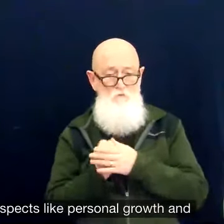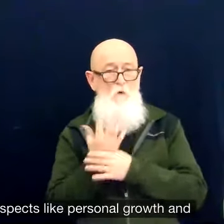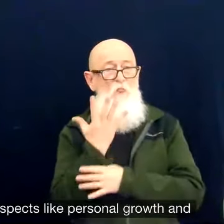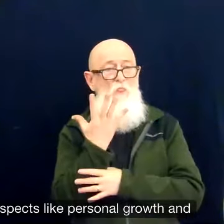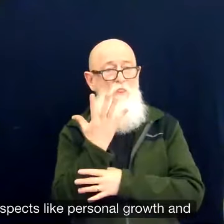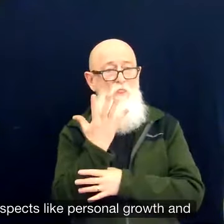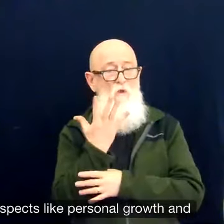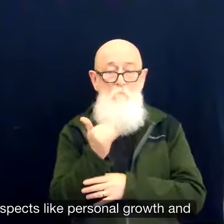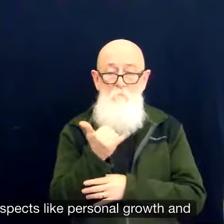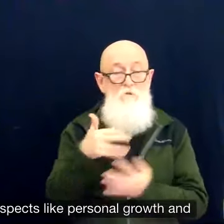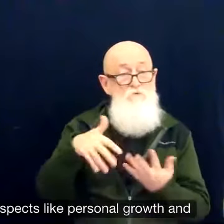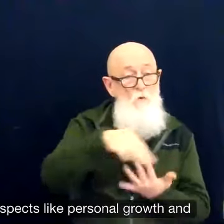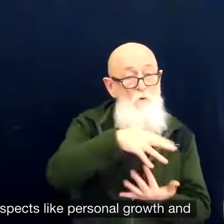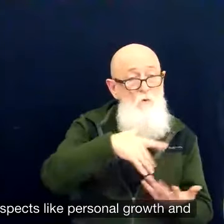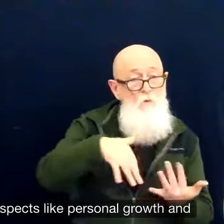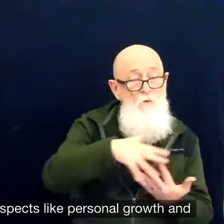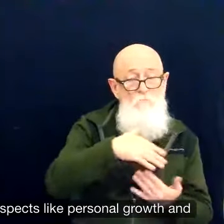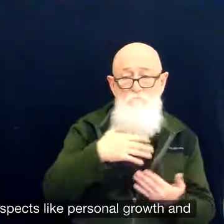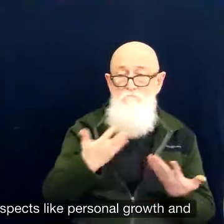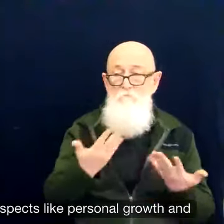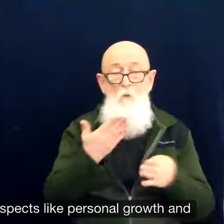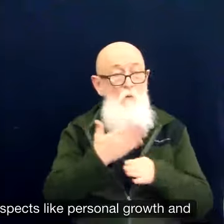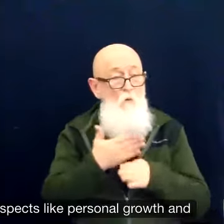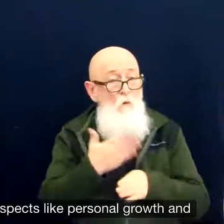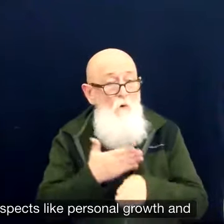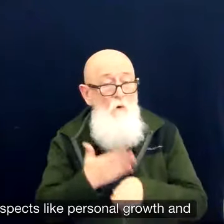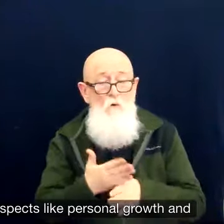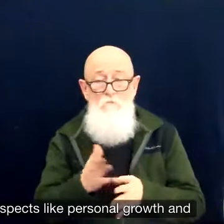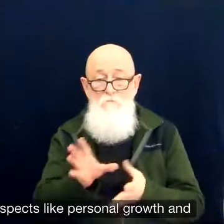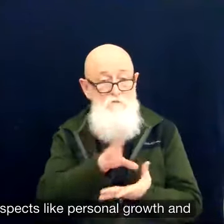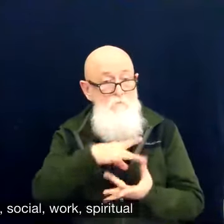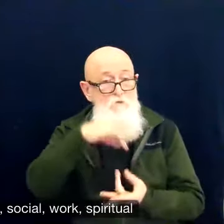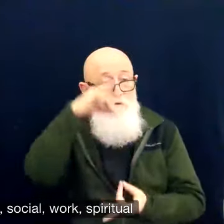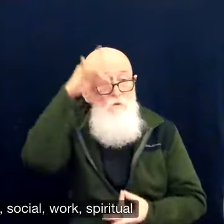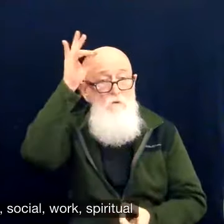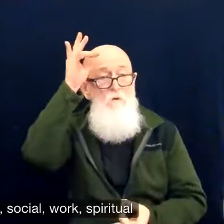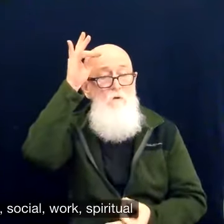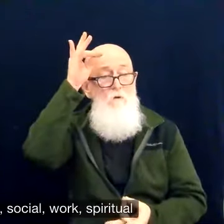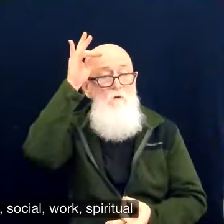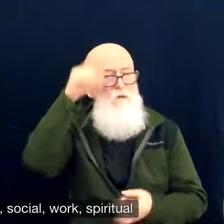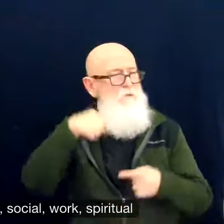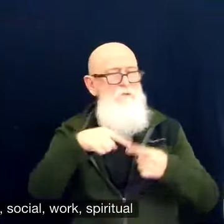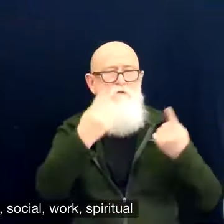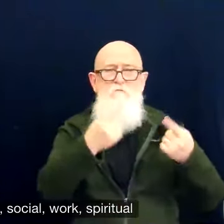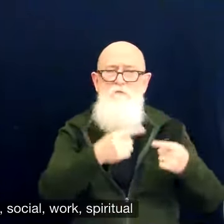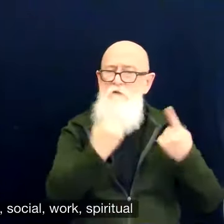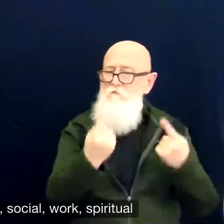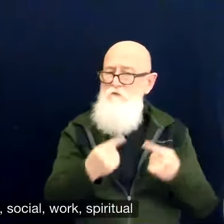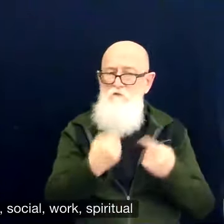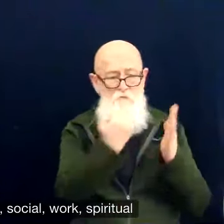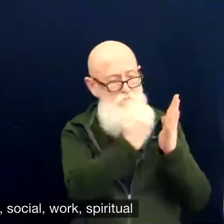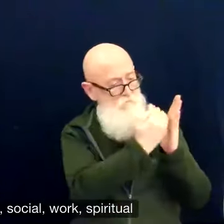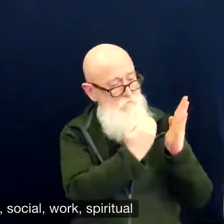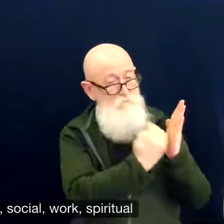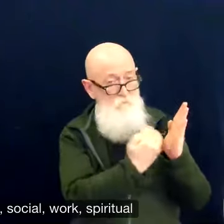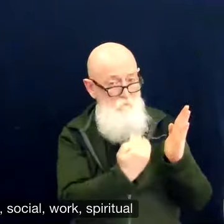social, work, spiritual. So it lists different aspects, and then you